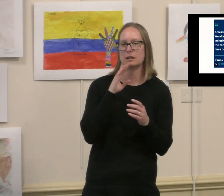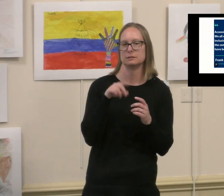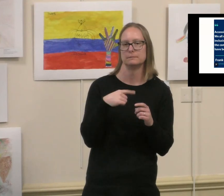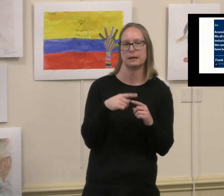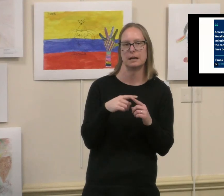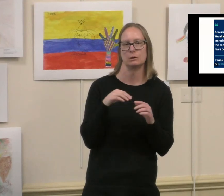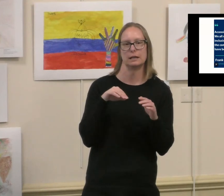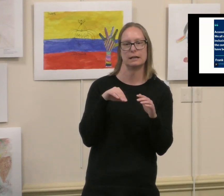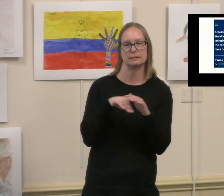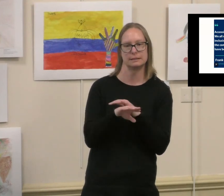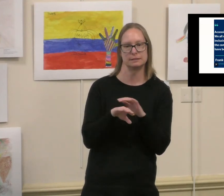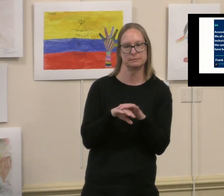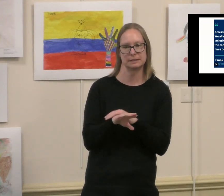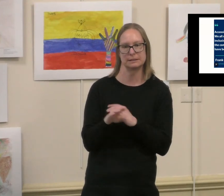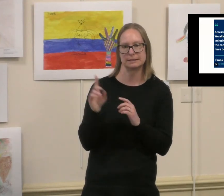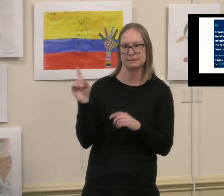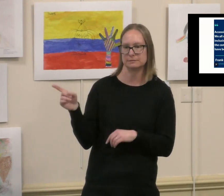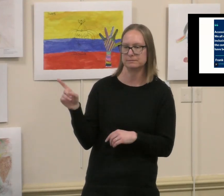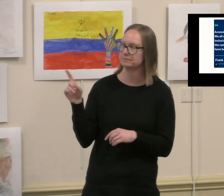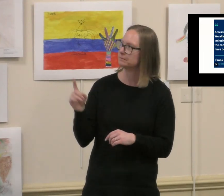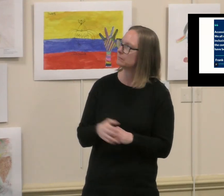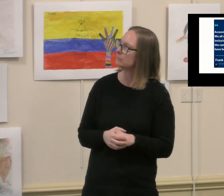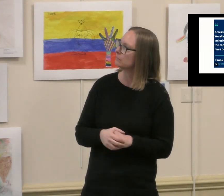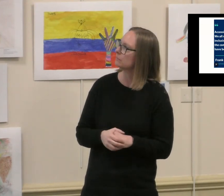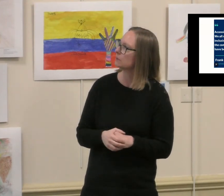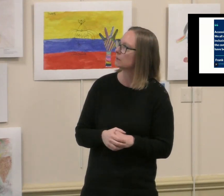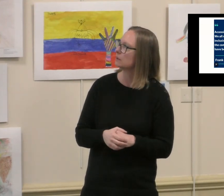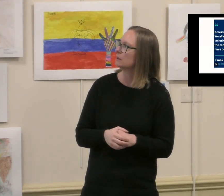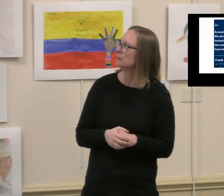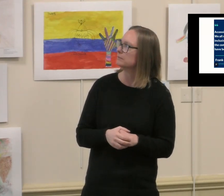The last slide talks about accessibility.